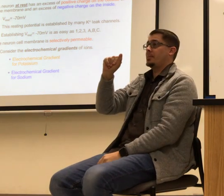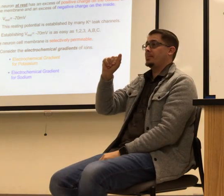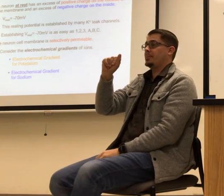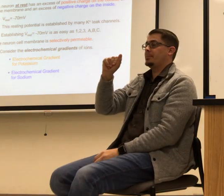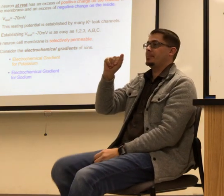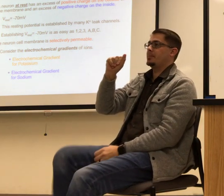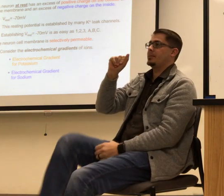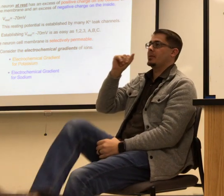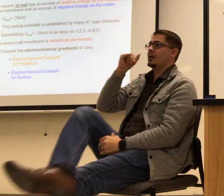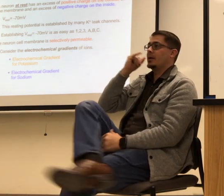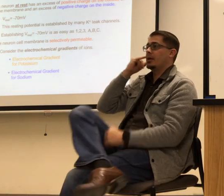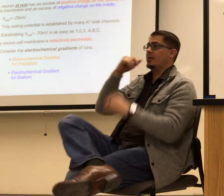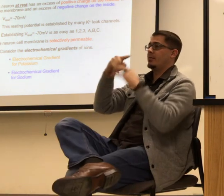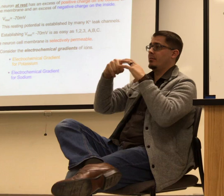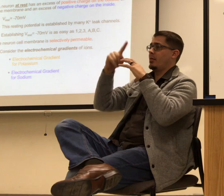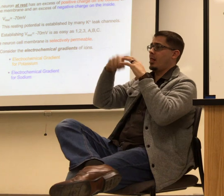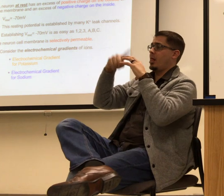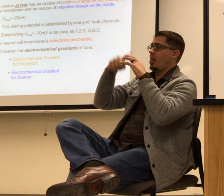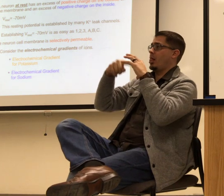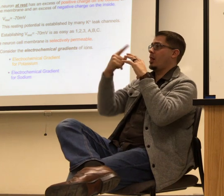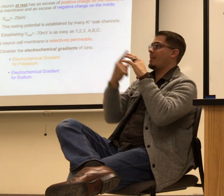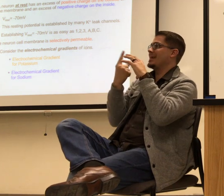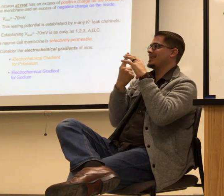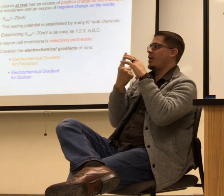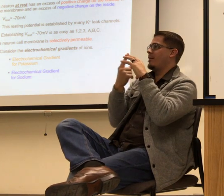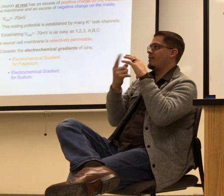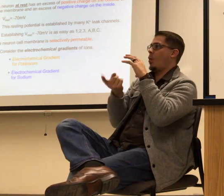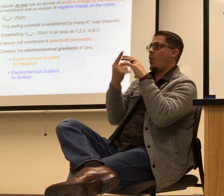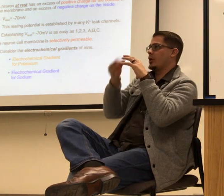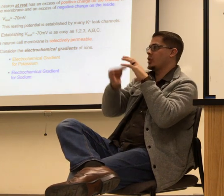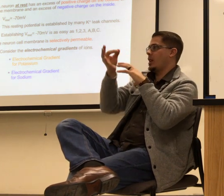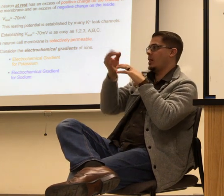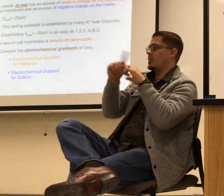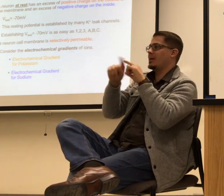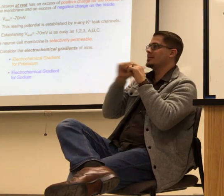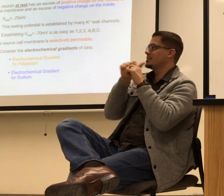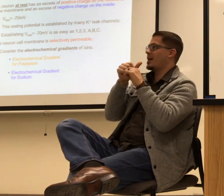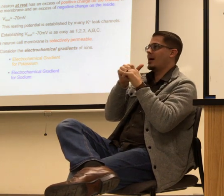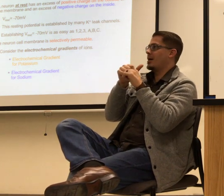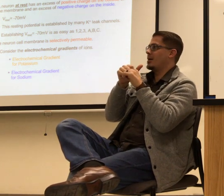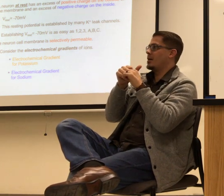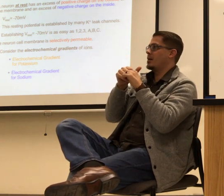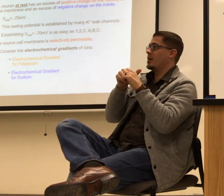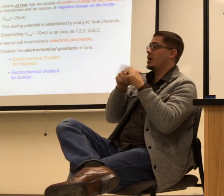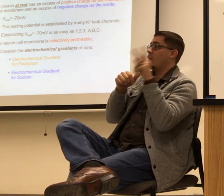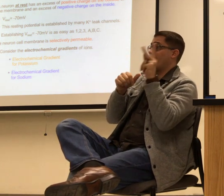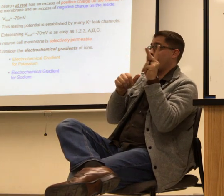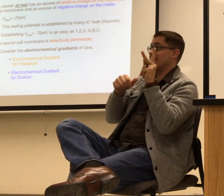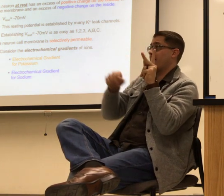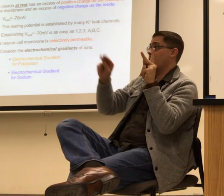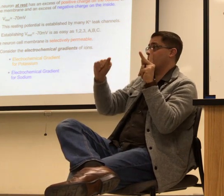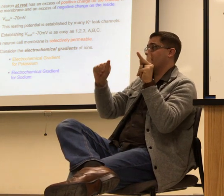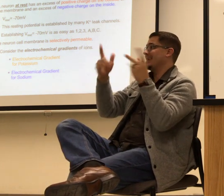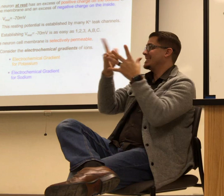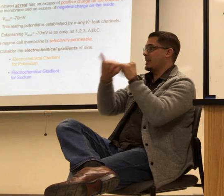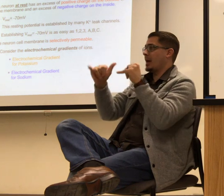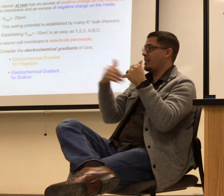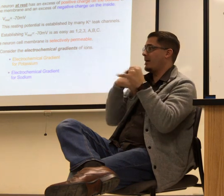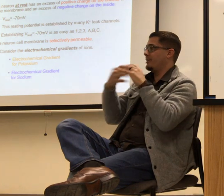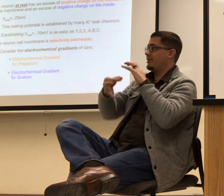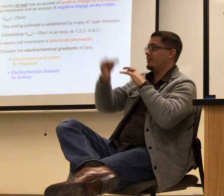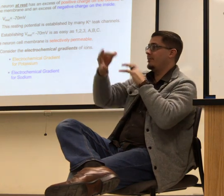this sodium leak channel was there all by itself, but it's not. Both of these channels are there,